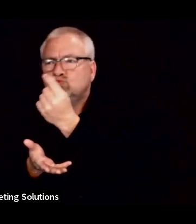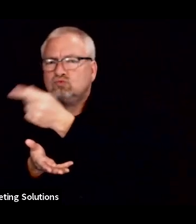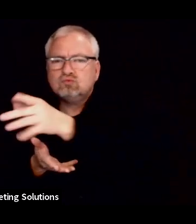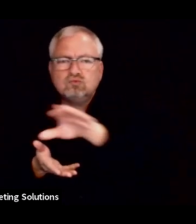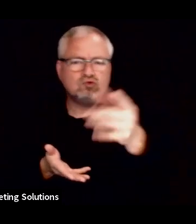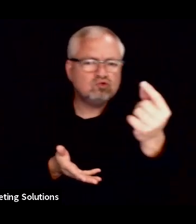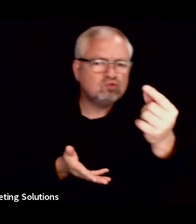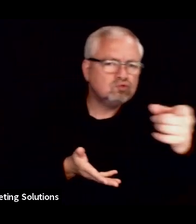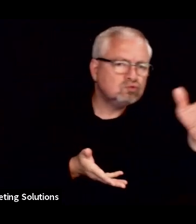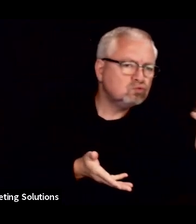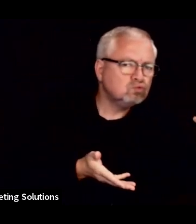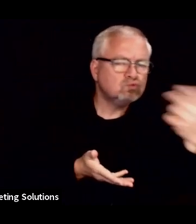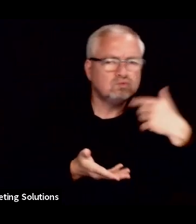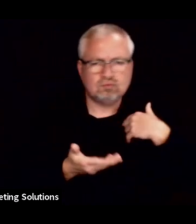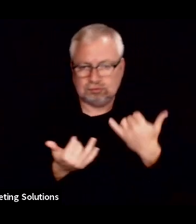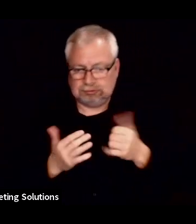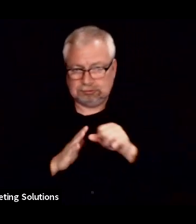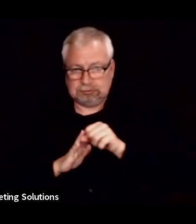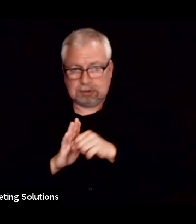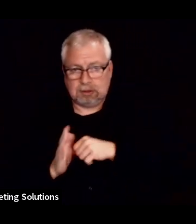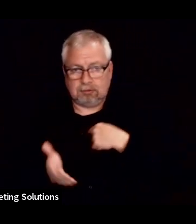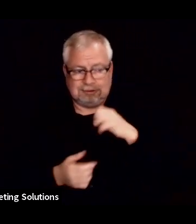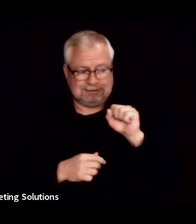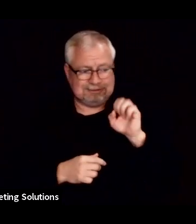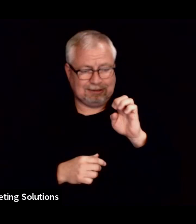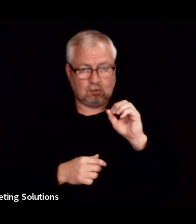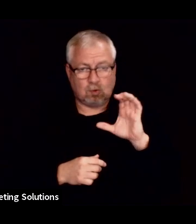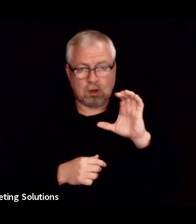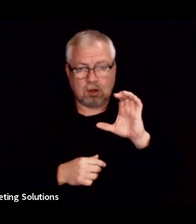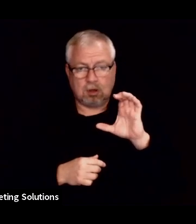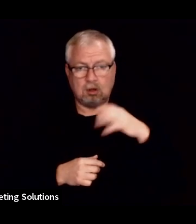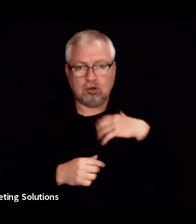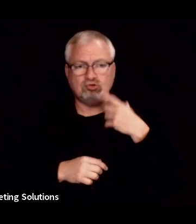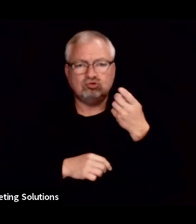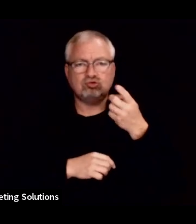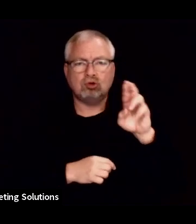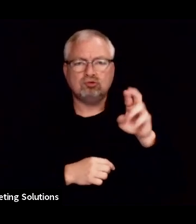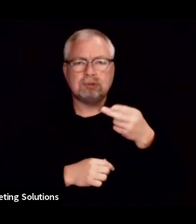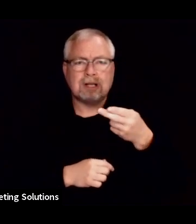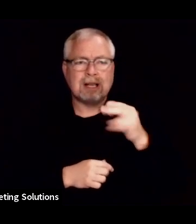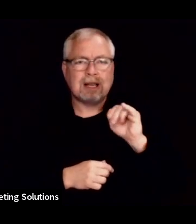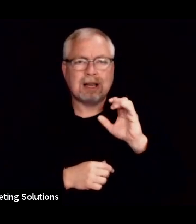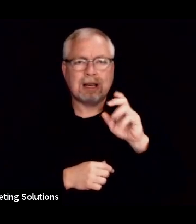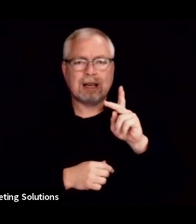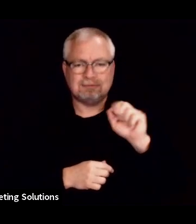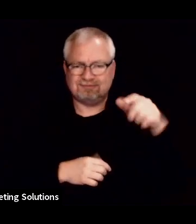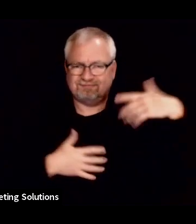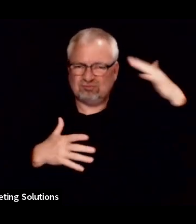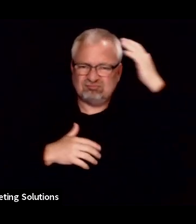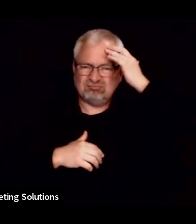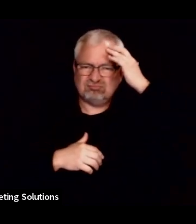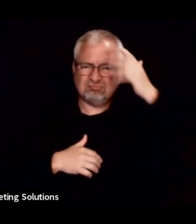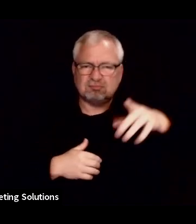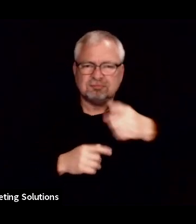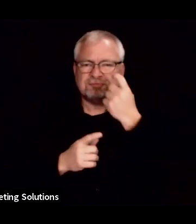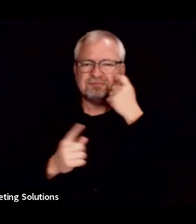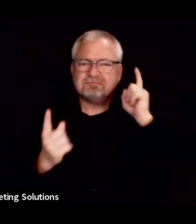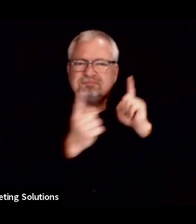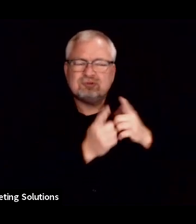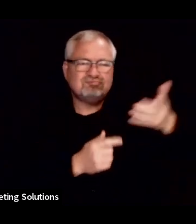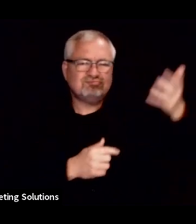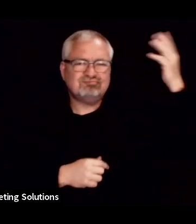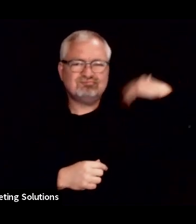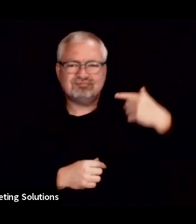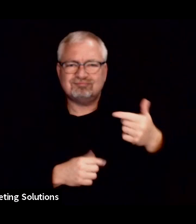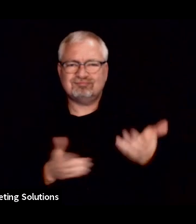coordination center and Dr. John Hick, whom you've heard from on this call. But that would be that's really their call when they